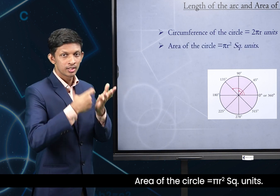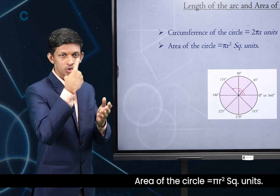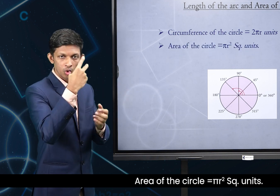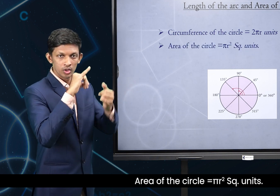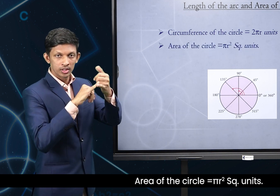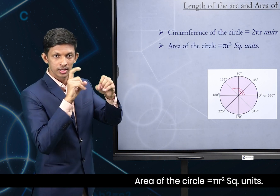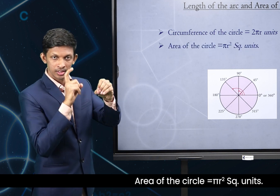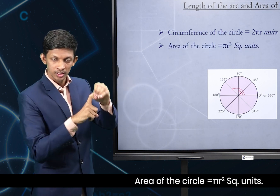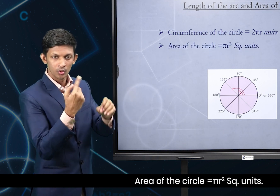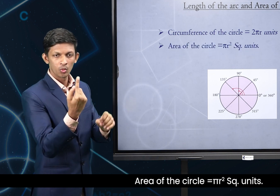units.